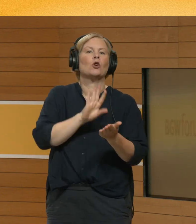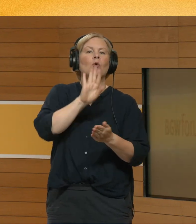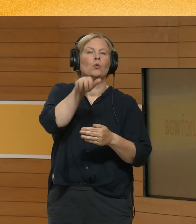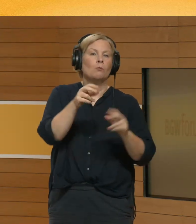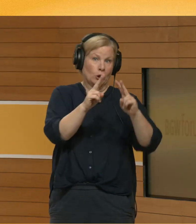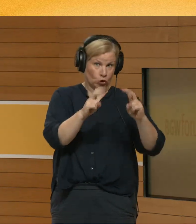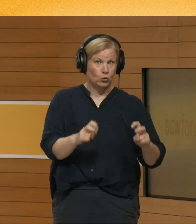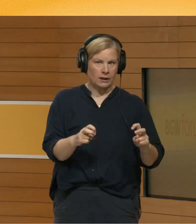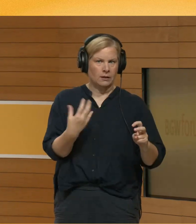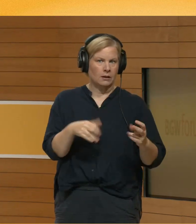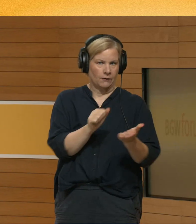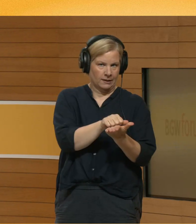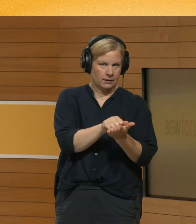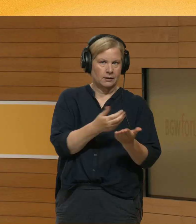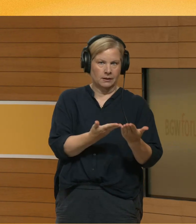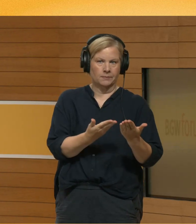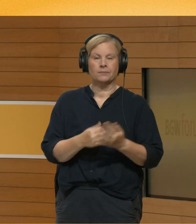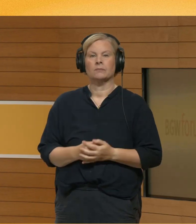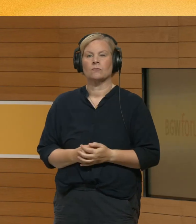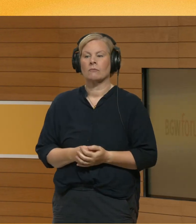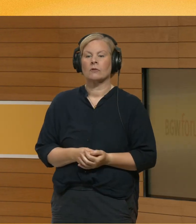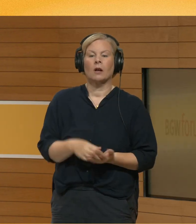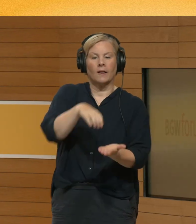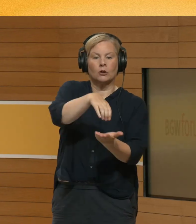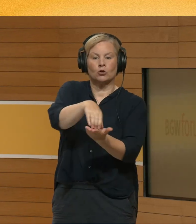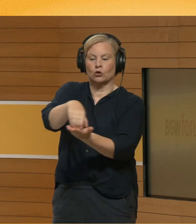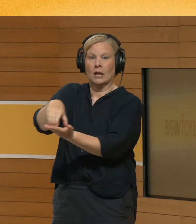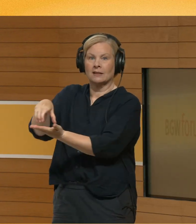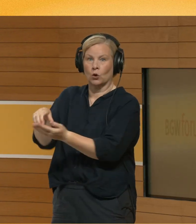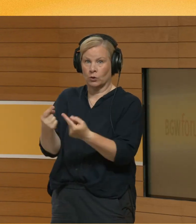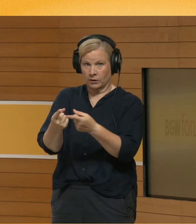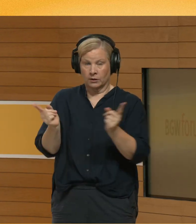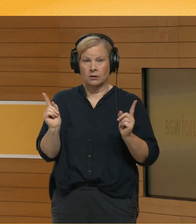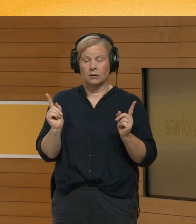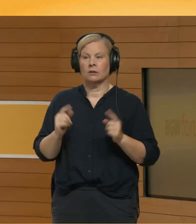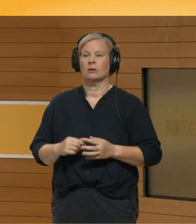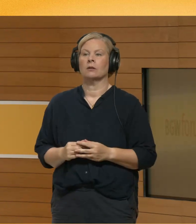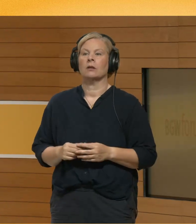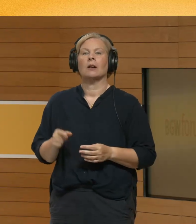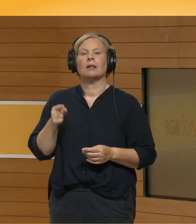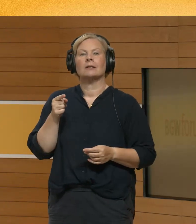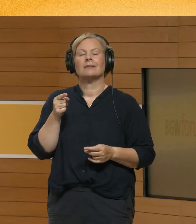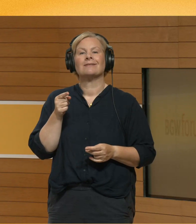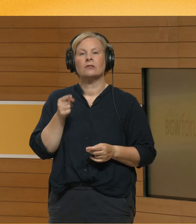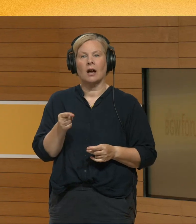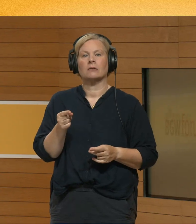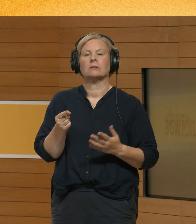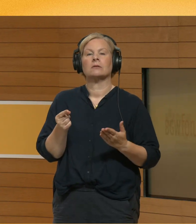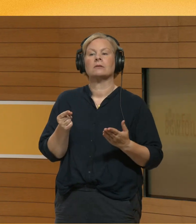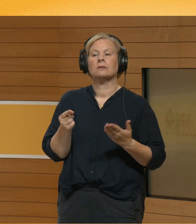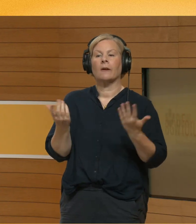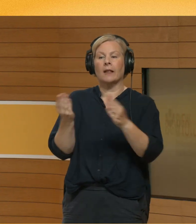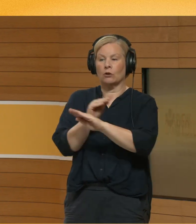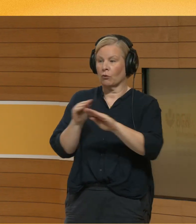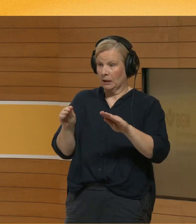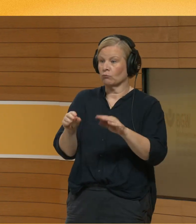were informed about the participation in the study of the ward managers, and we also have made some posters in the